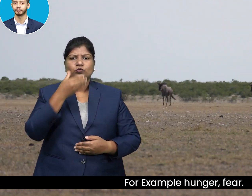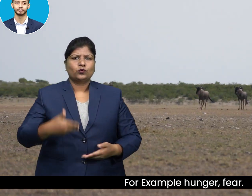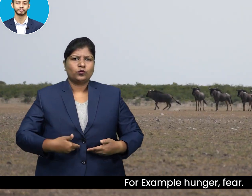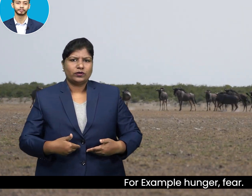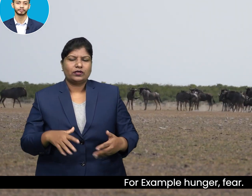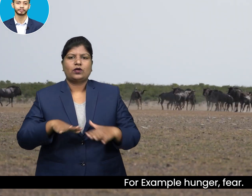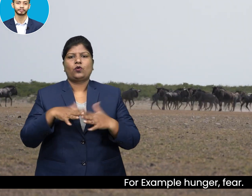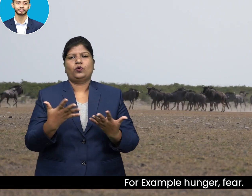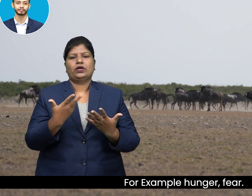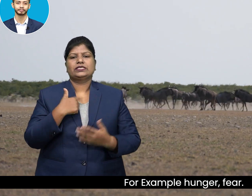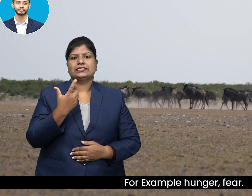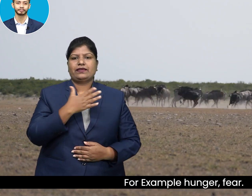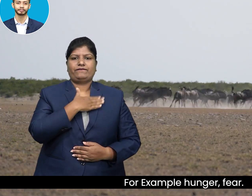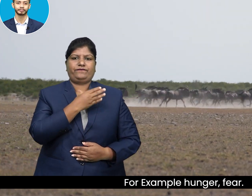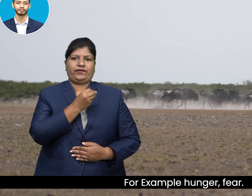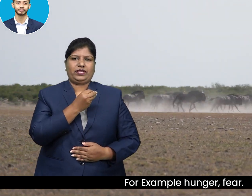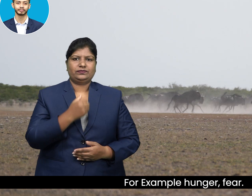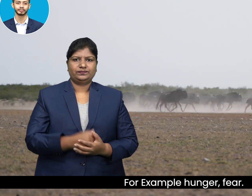fear.